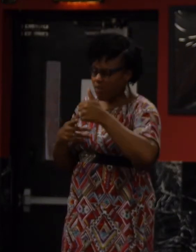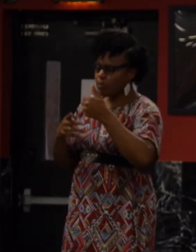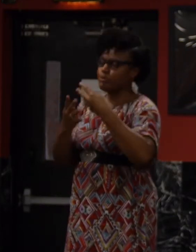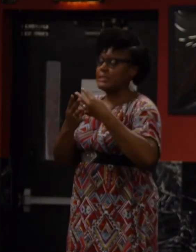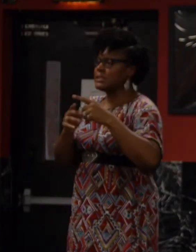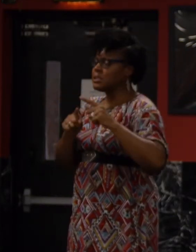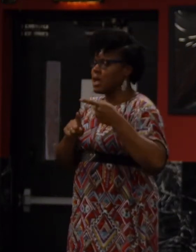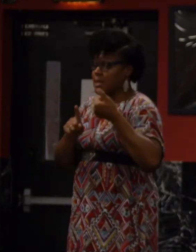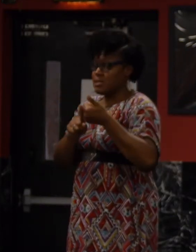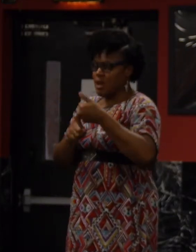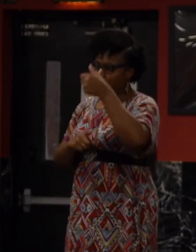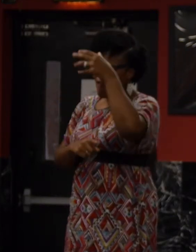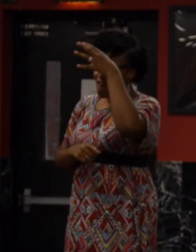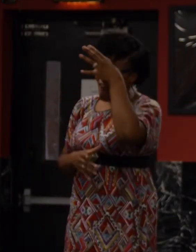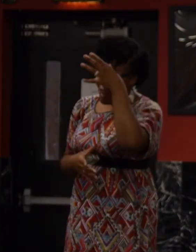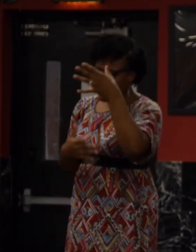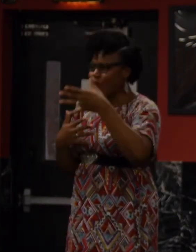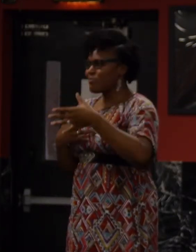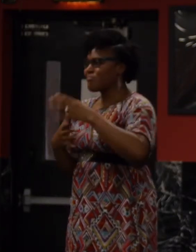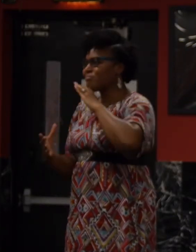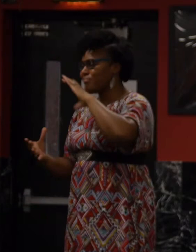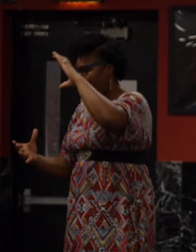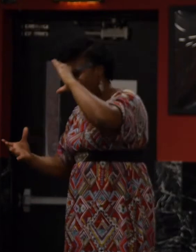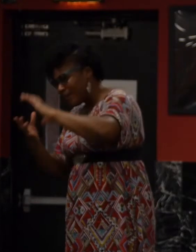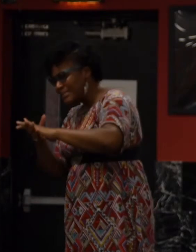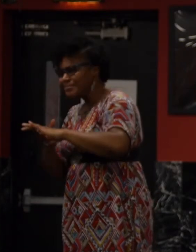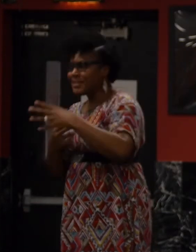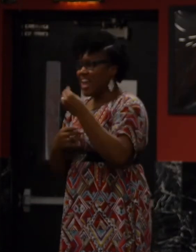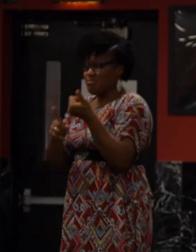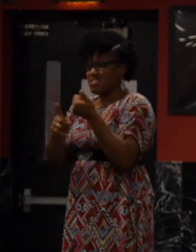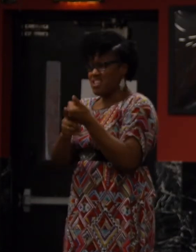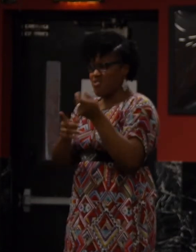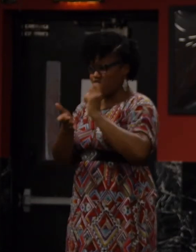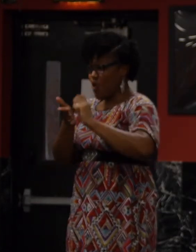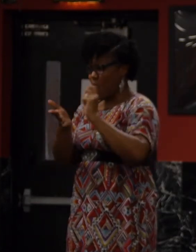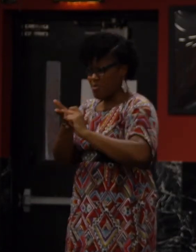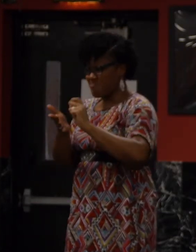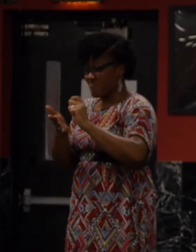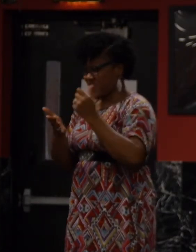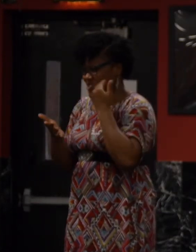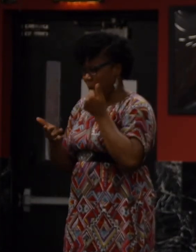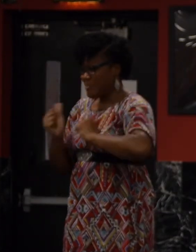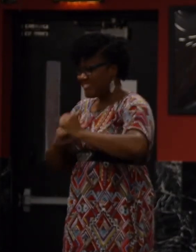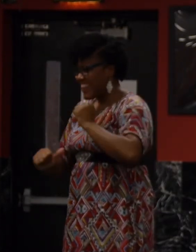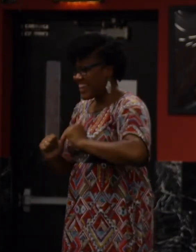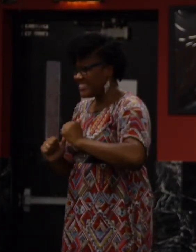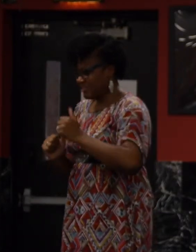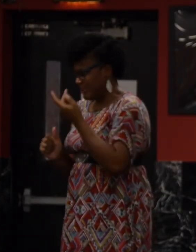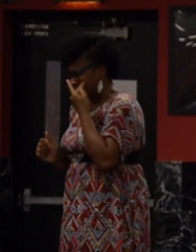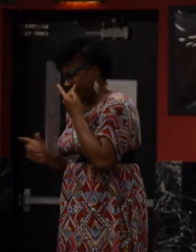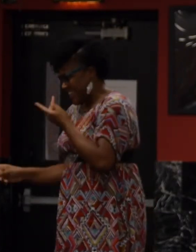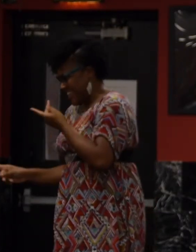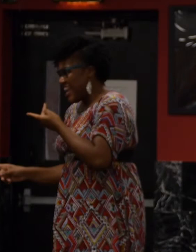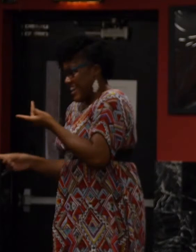husband, he's a playwright. He works with prisoners to this day. So he spent 23 years in prisons, and now he works in prison, you see what I mean? So